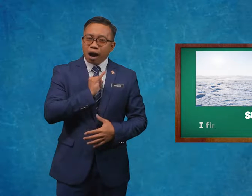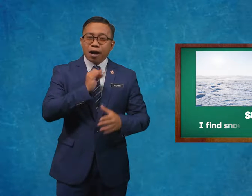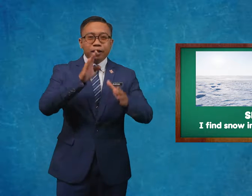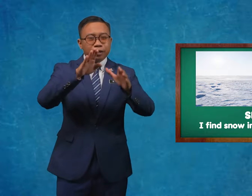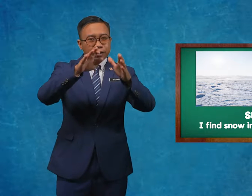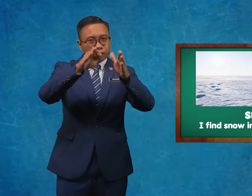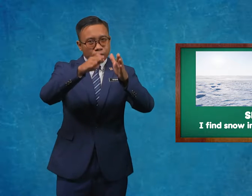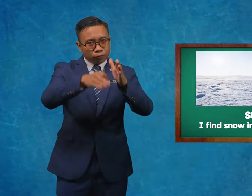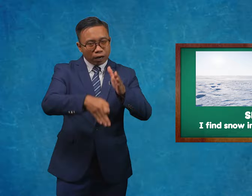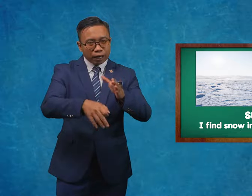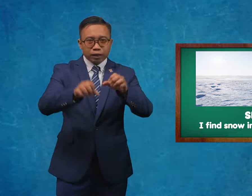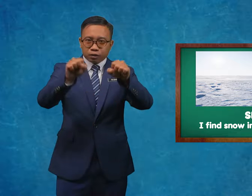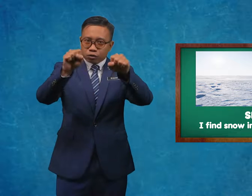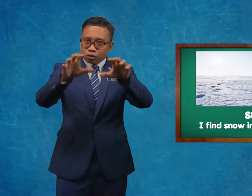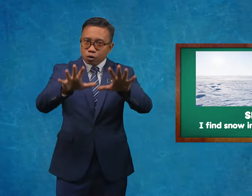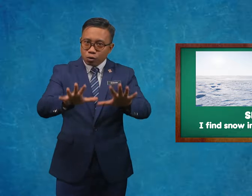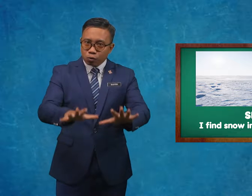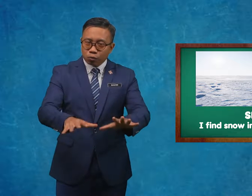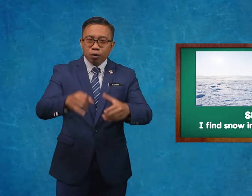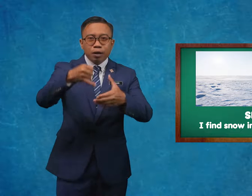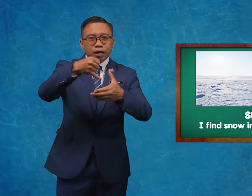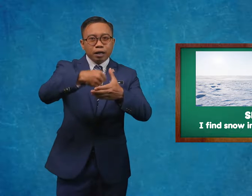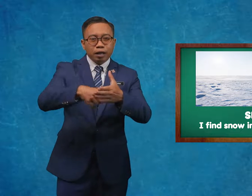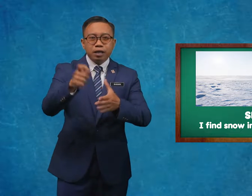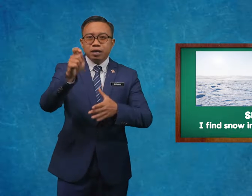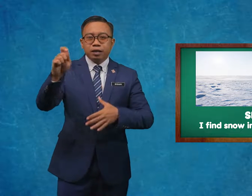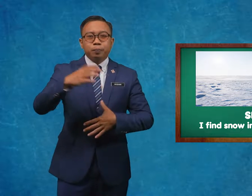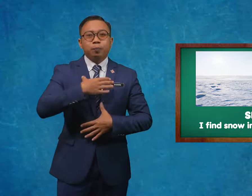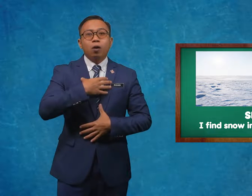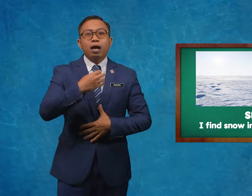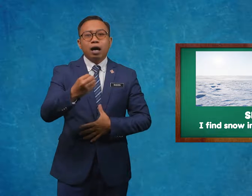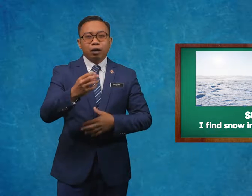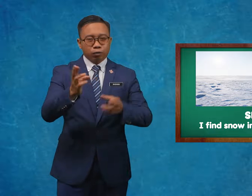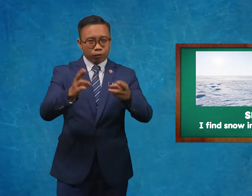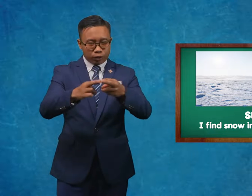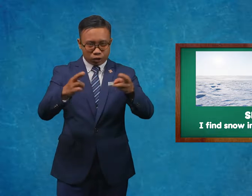I find snow in the polar region.